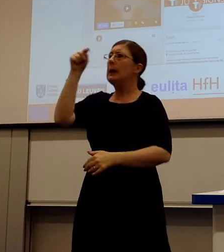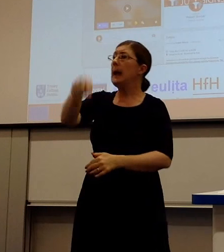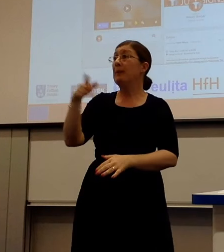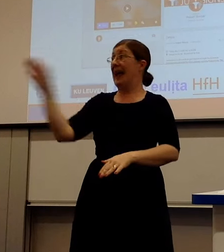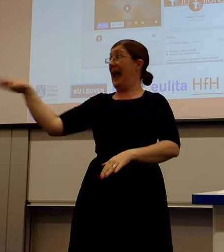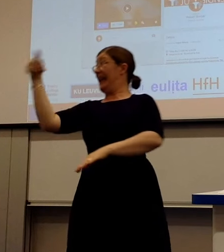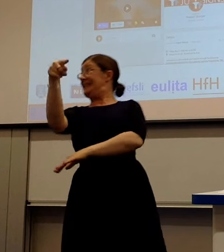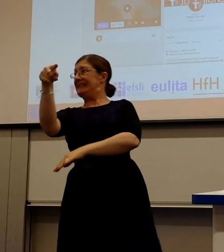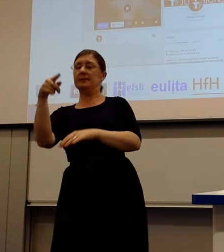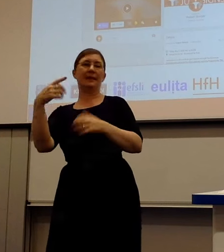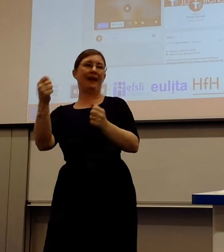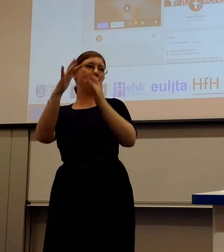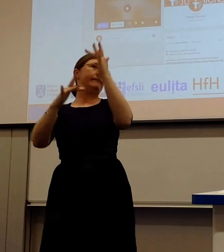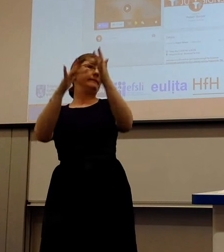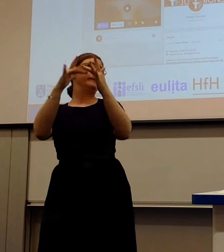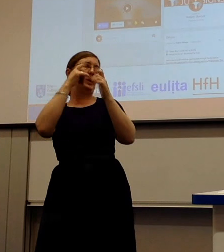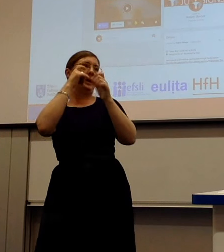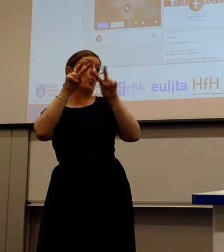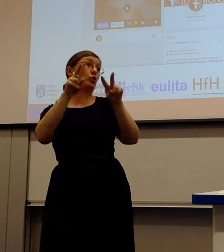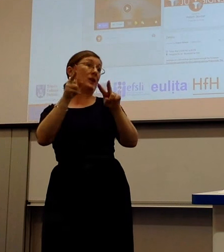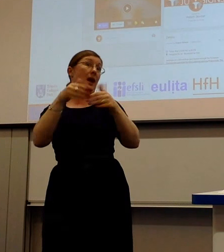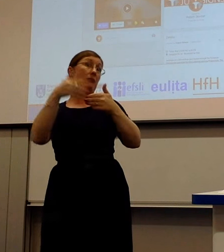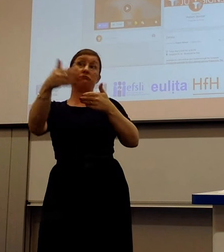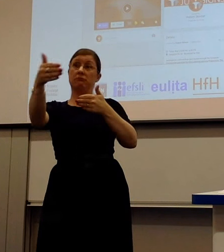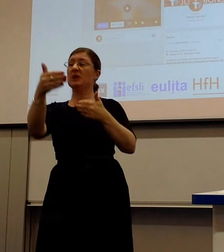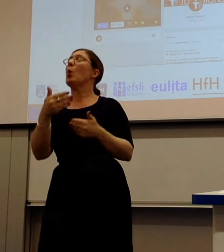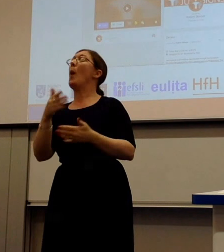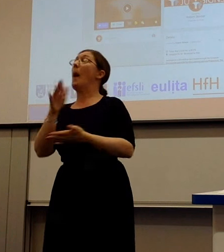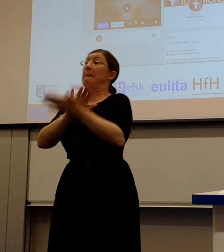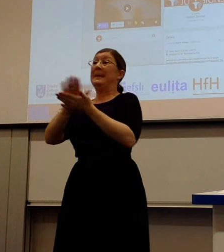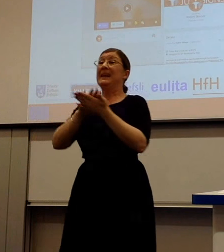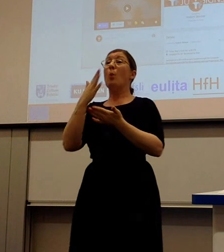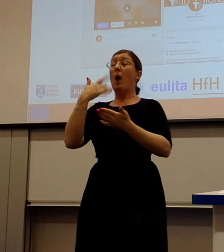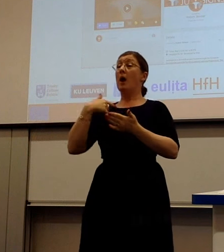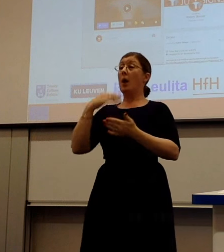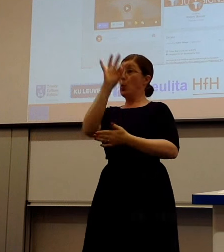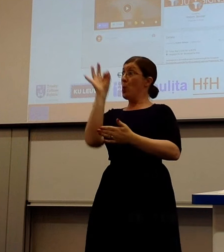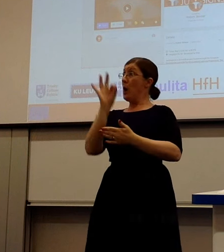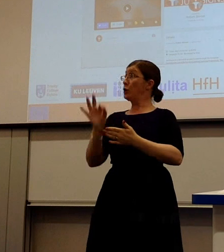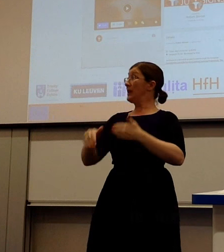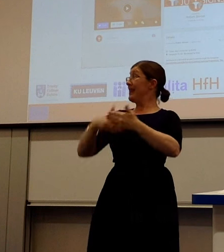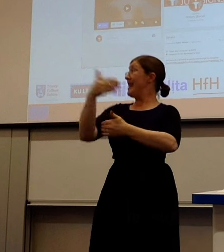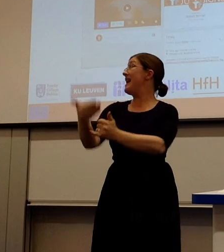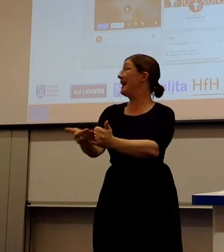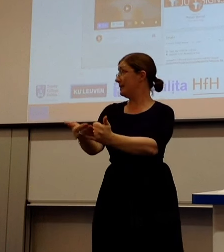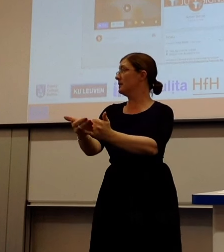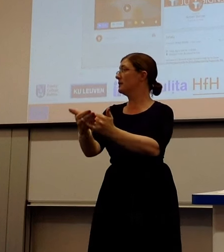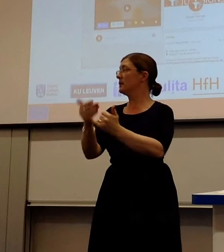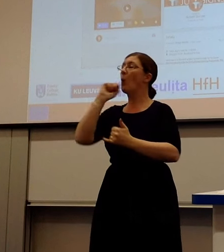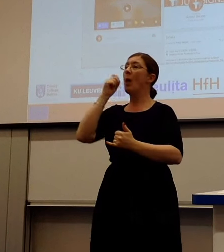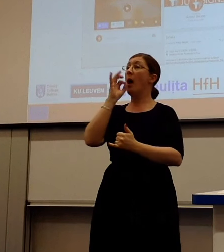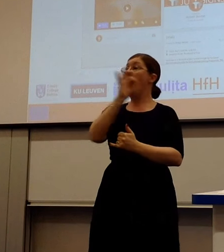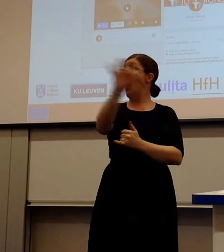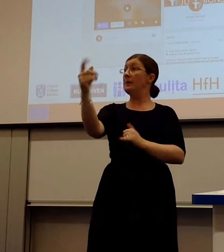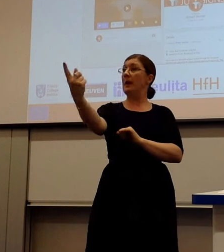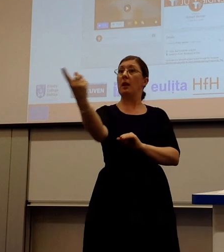were not able to make tonight, then don't worry, they haven't missed it. You can still watch it again. But my questions at the end, when we